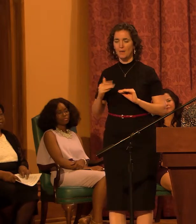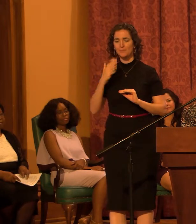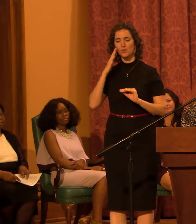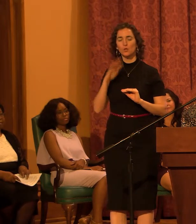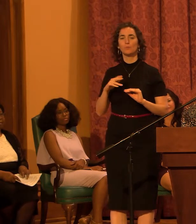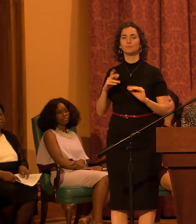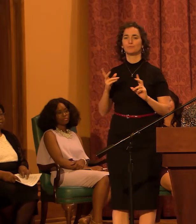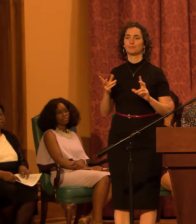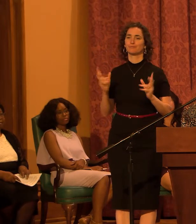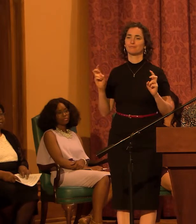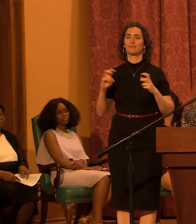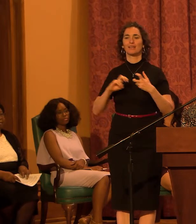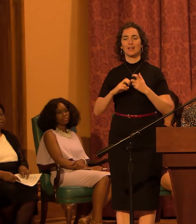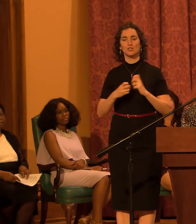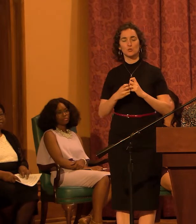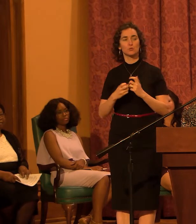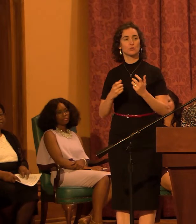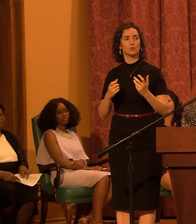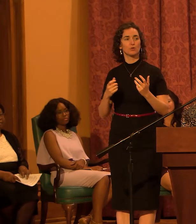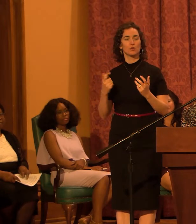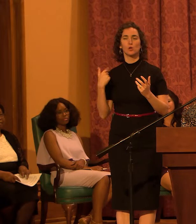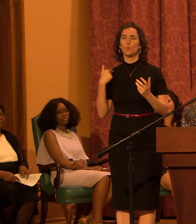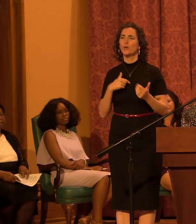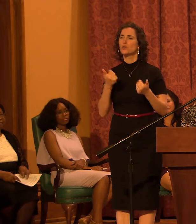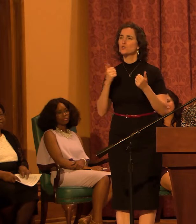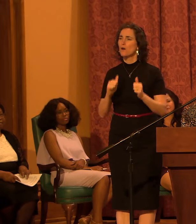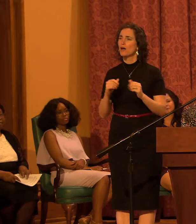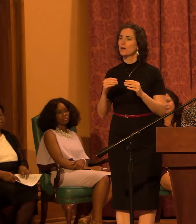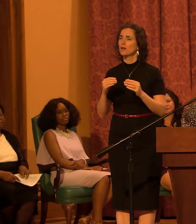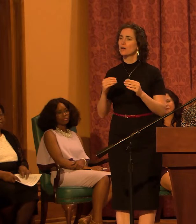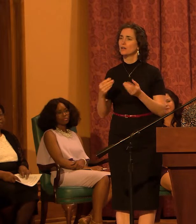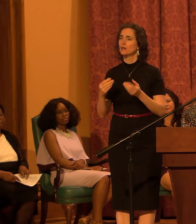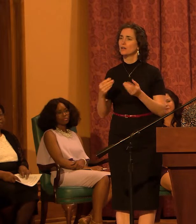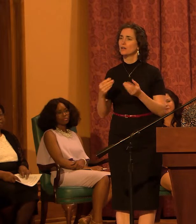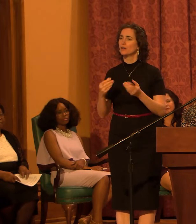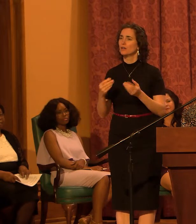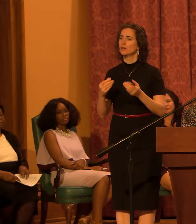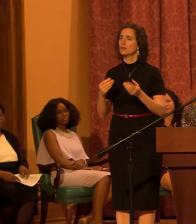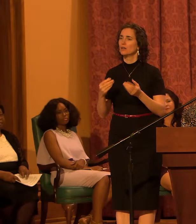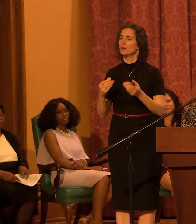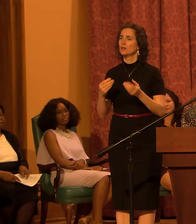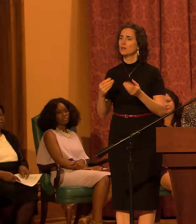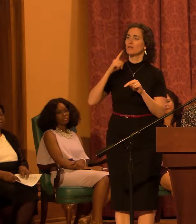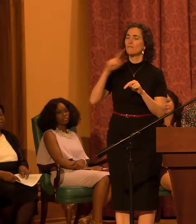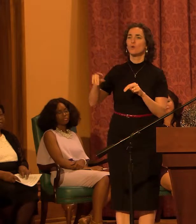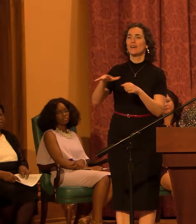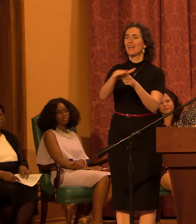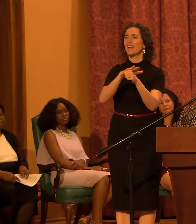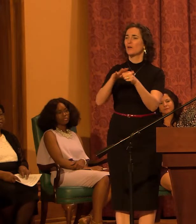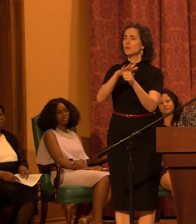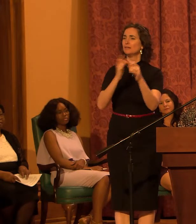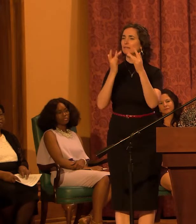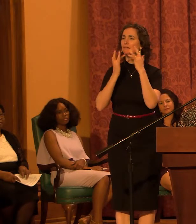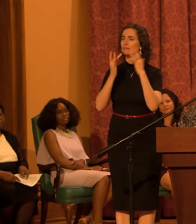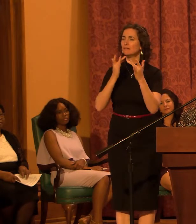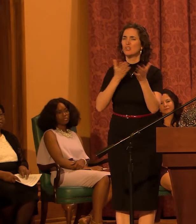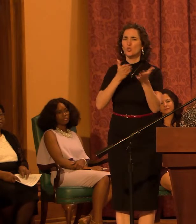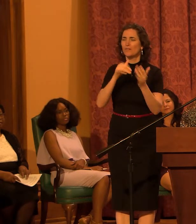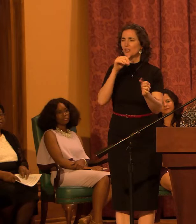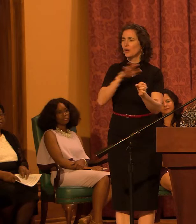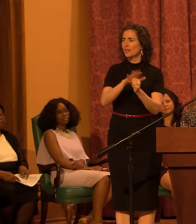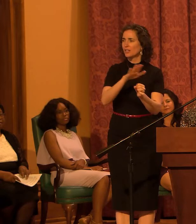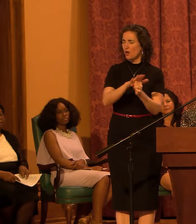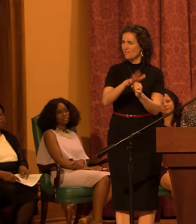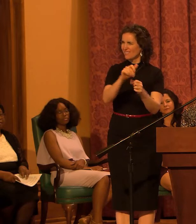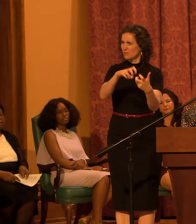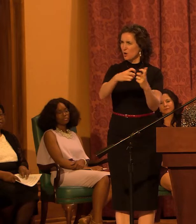the issues that year, we were trying to get more funding for the lowest funded regions in the Northwest Louisiana Human Service District, and that was a